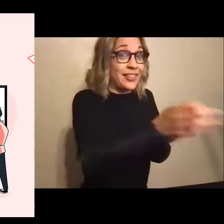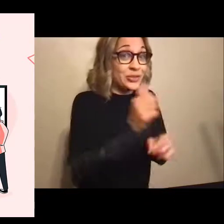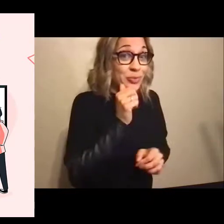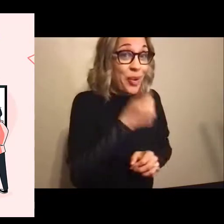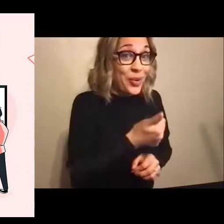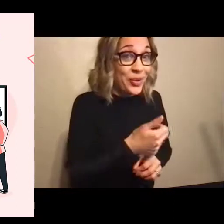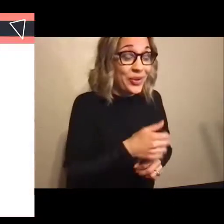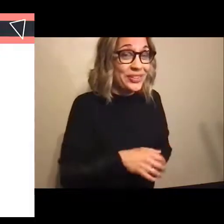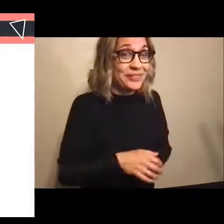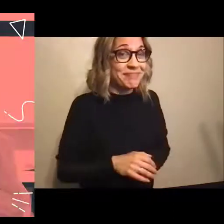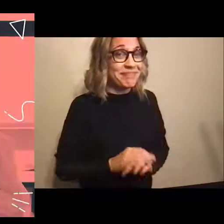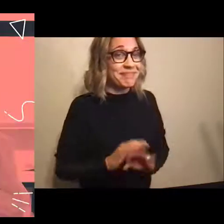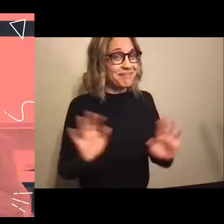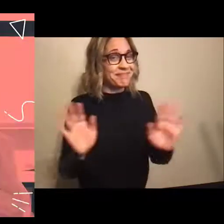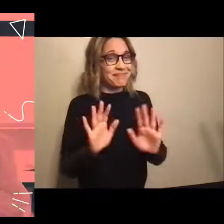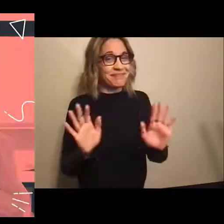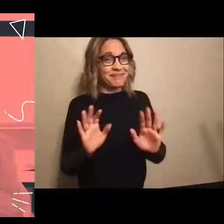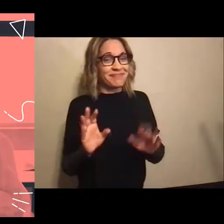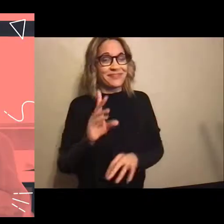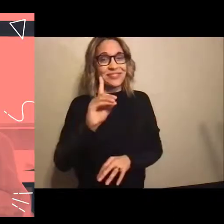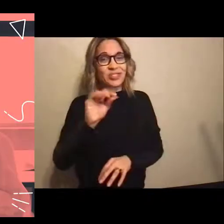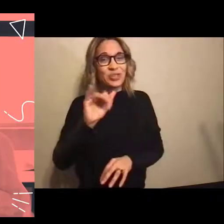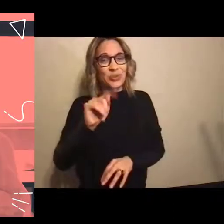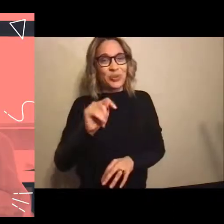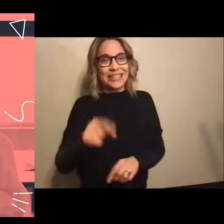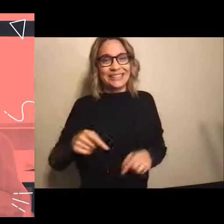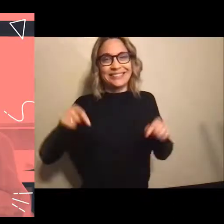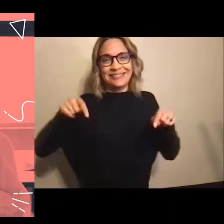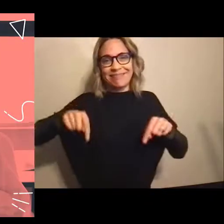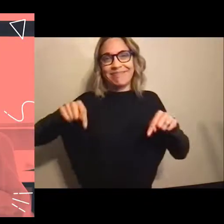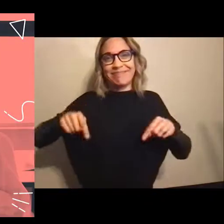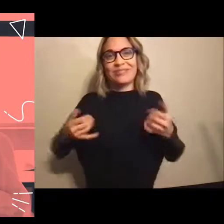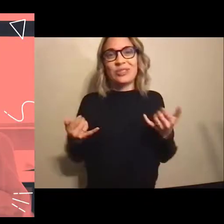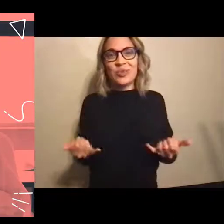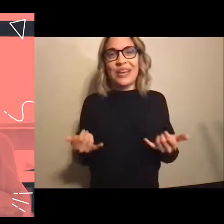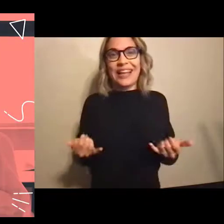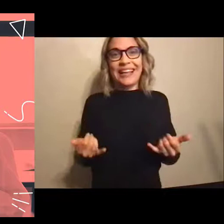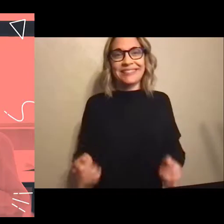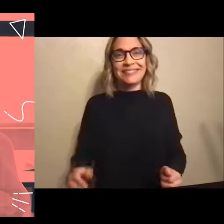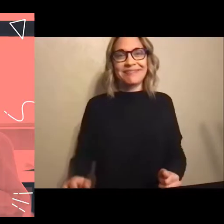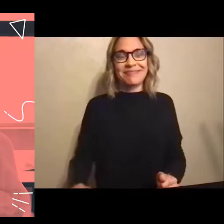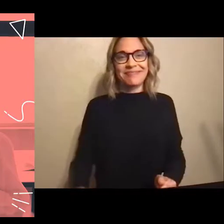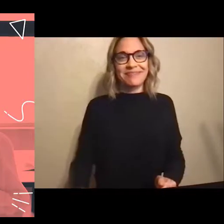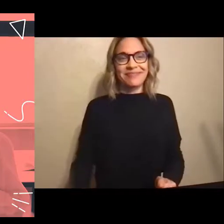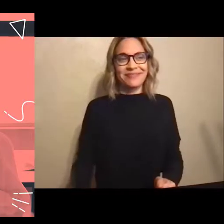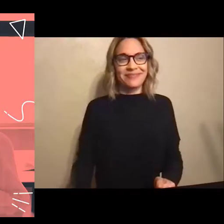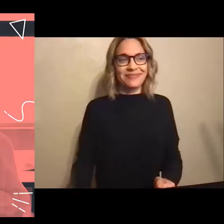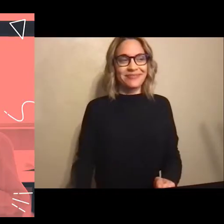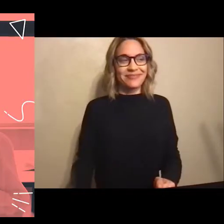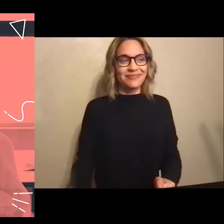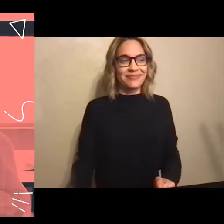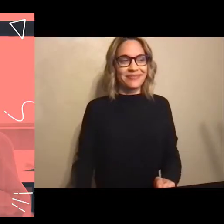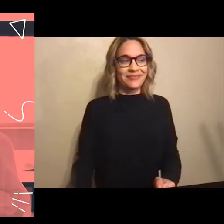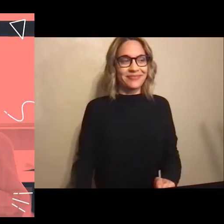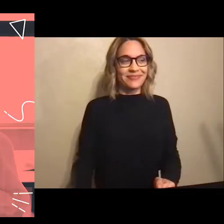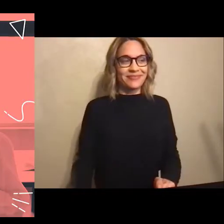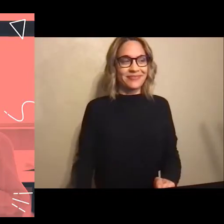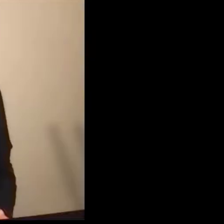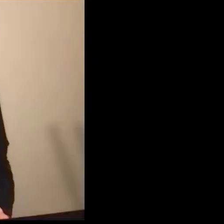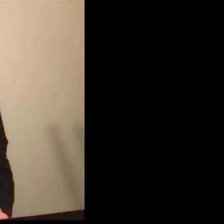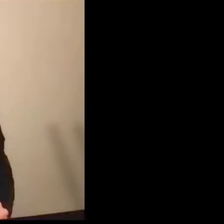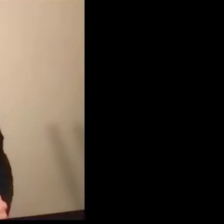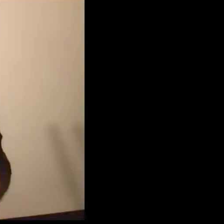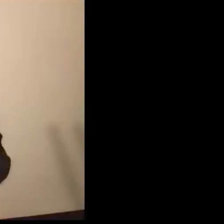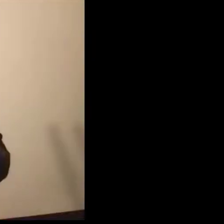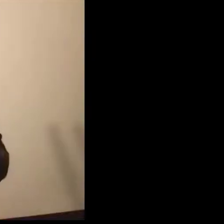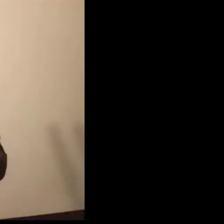I know it's tempting to procrastinate and put off until tomorrow, but never do today what you can put off till tomorrow.